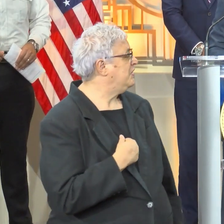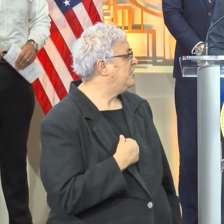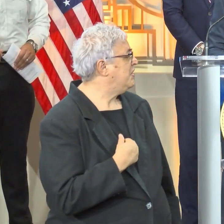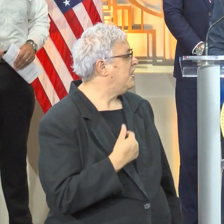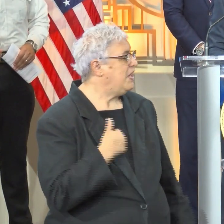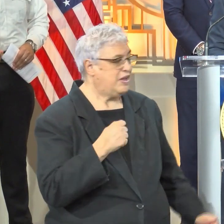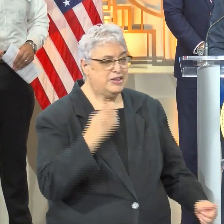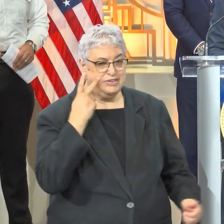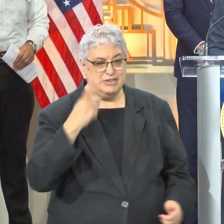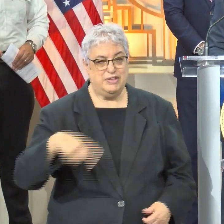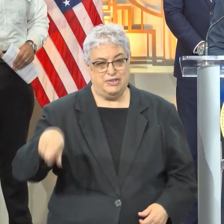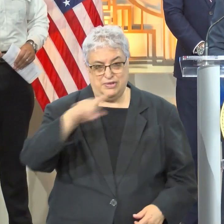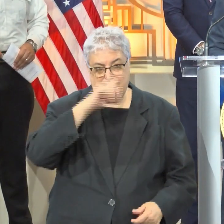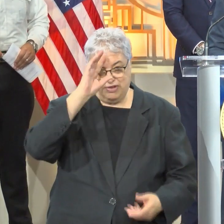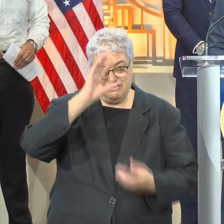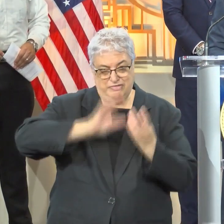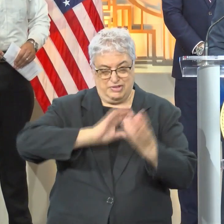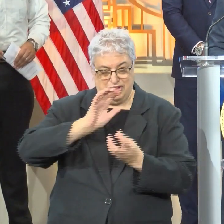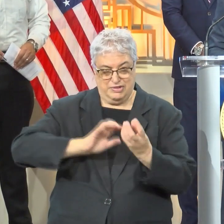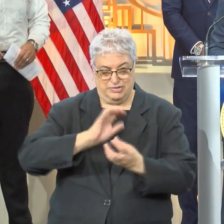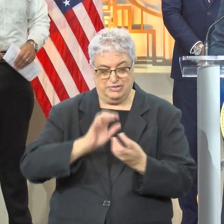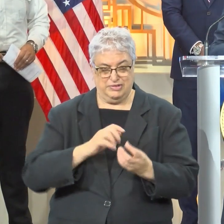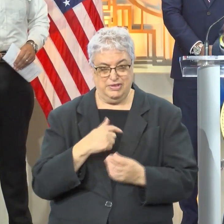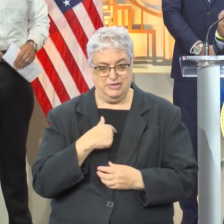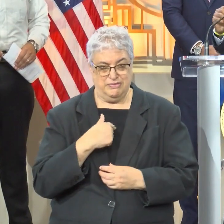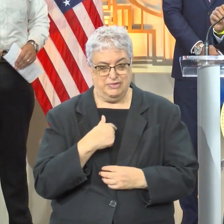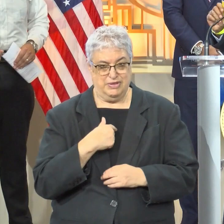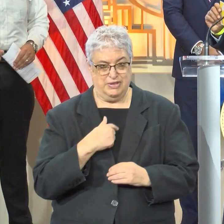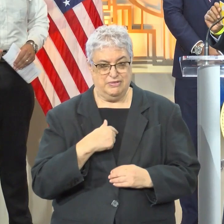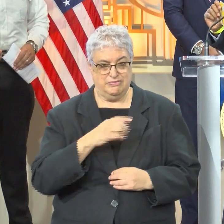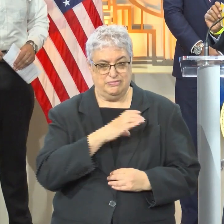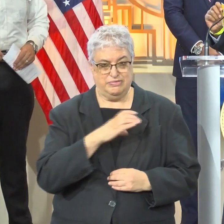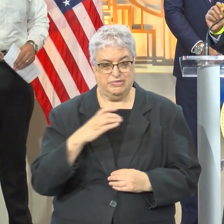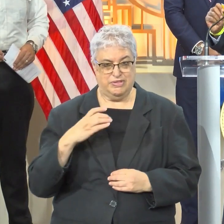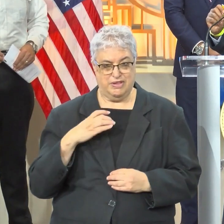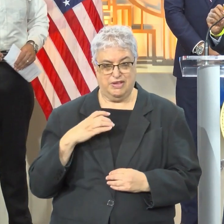But I can see how you can get confused. Congresswoman,